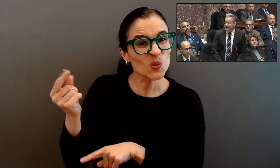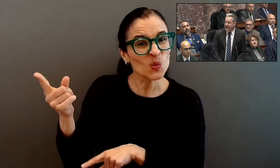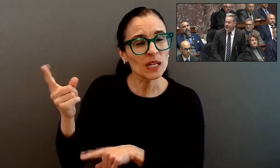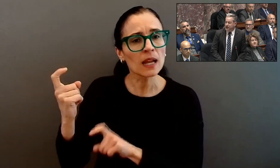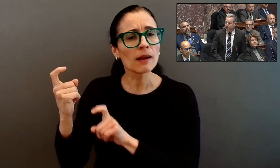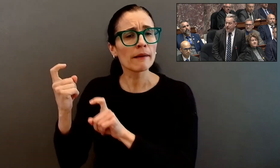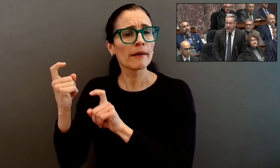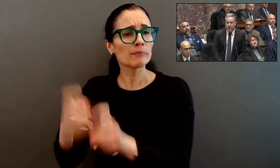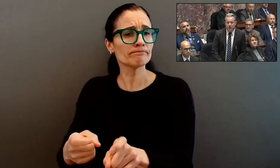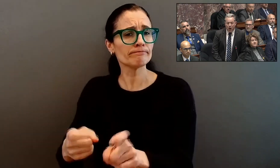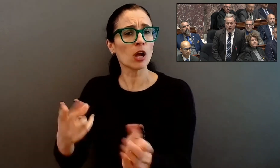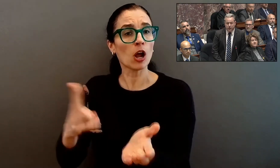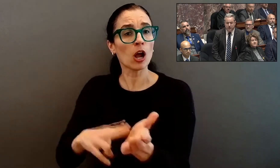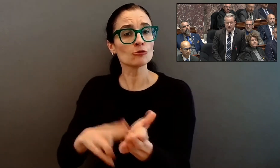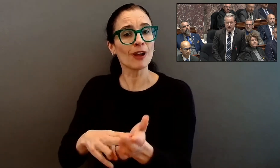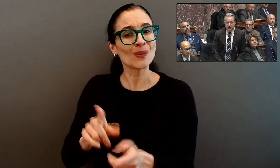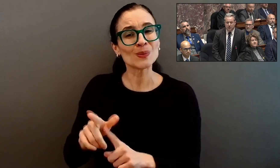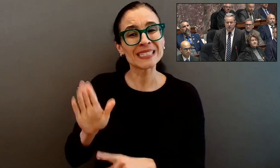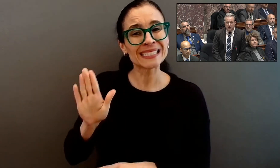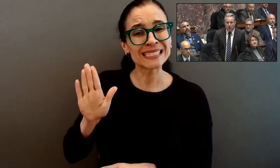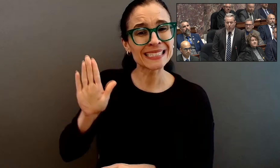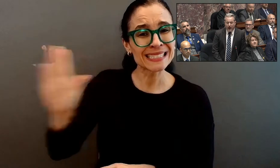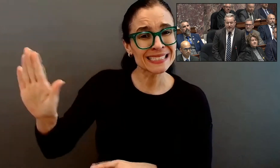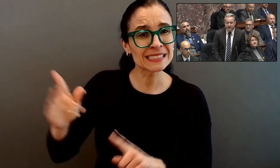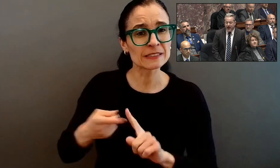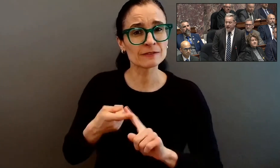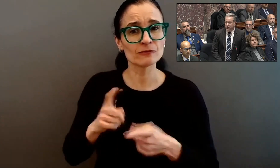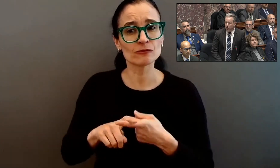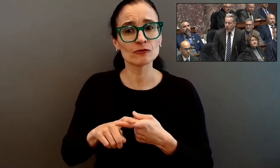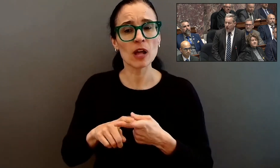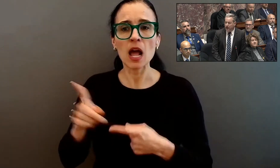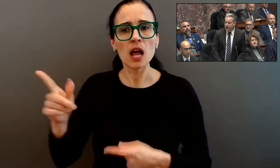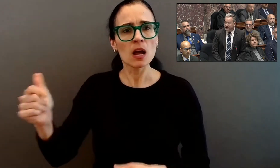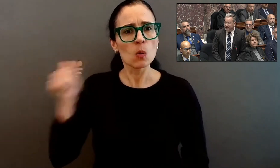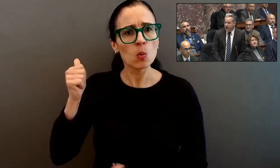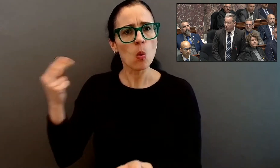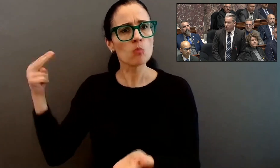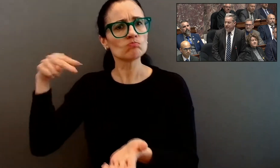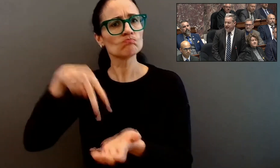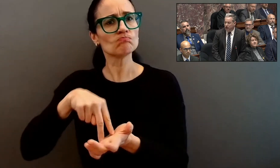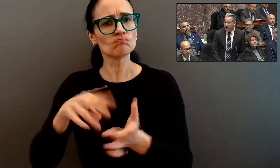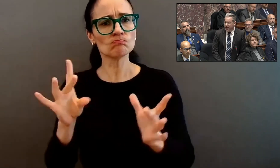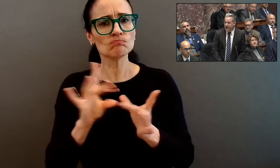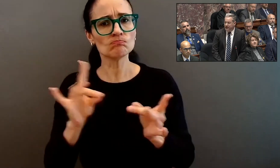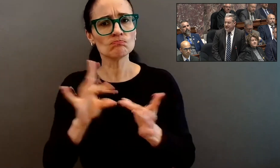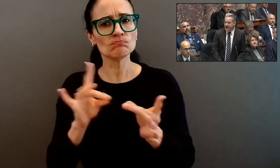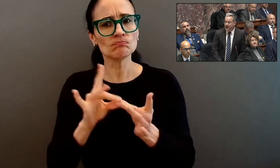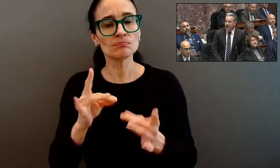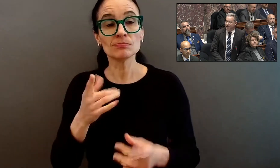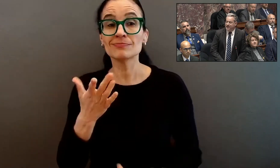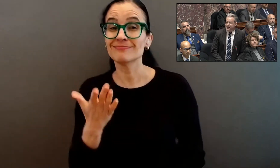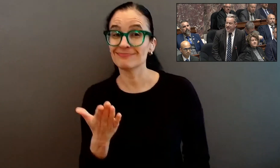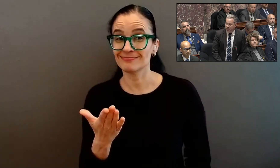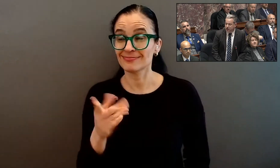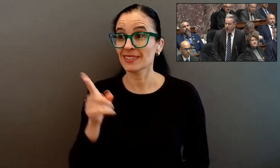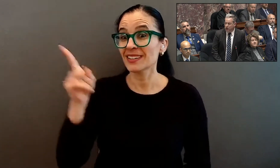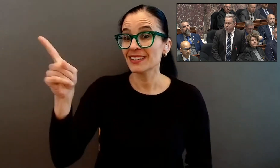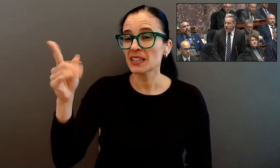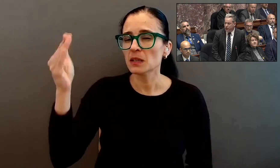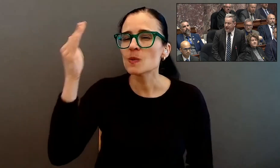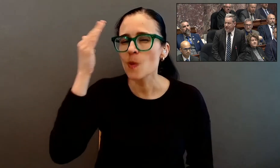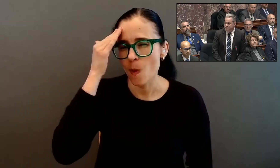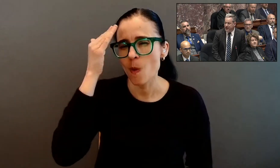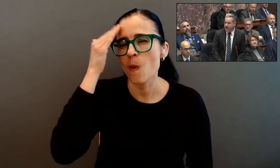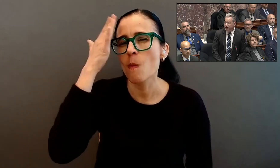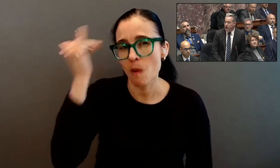fact is the Premier knows why this man is no longer the CEO of Legal Aid BC, but still chose